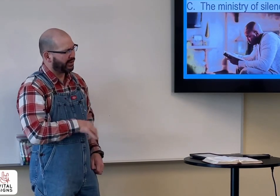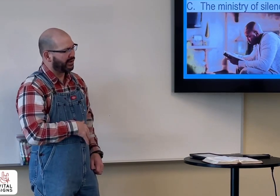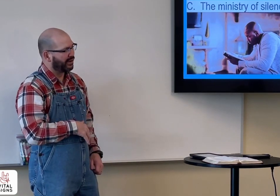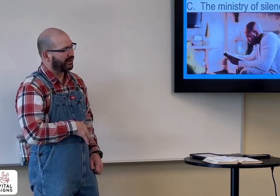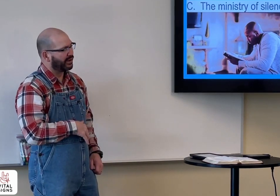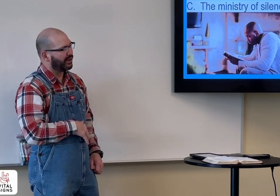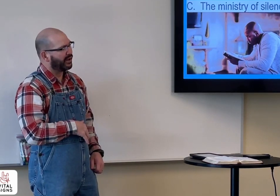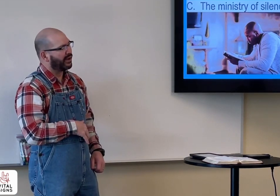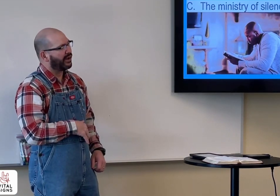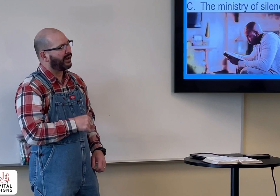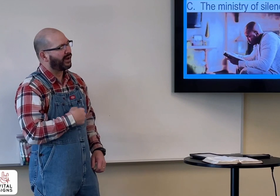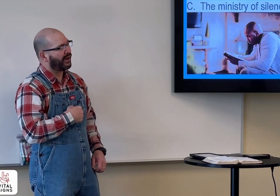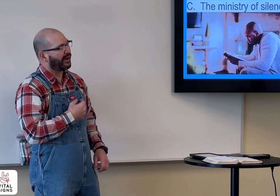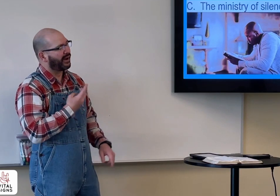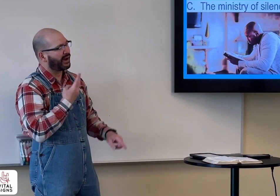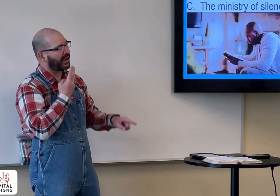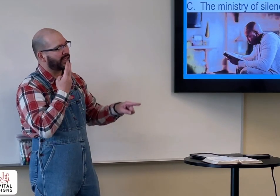remember before I was saved,